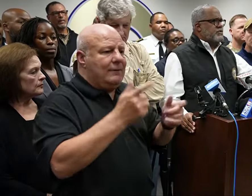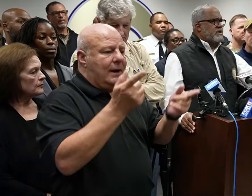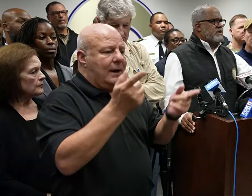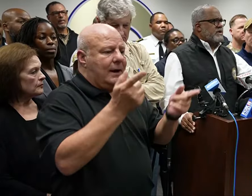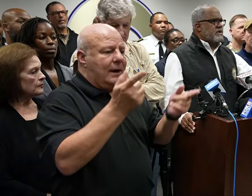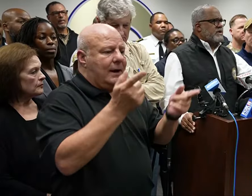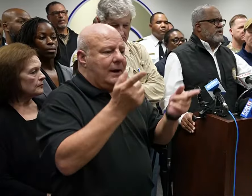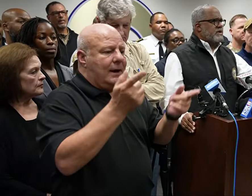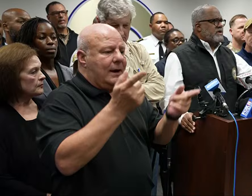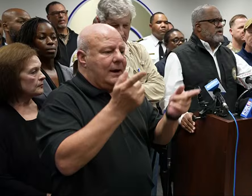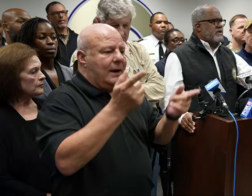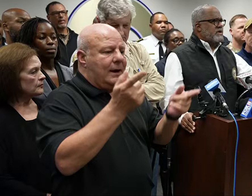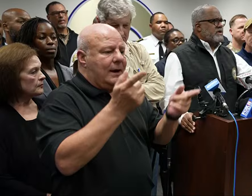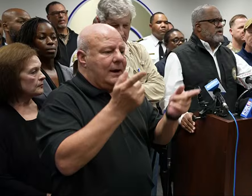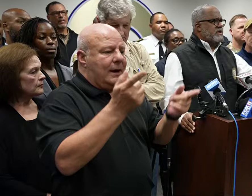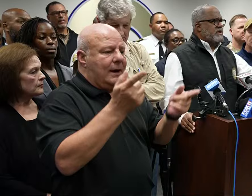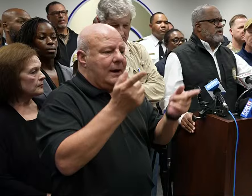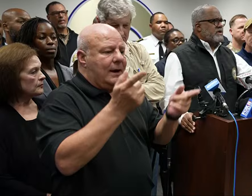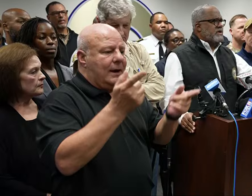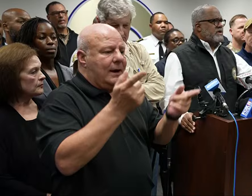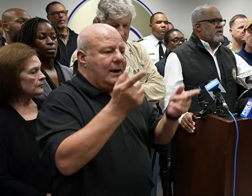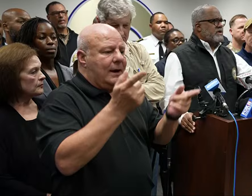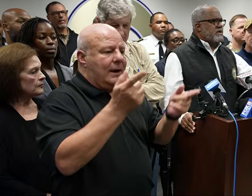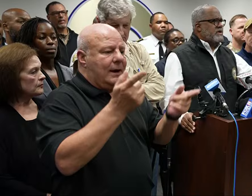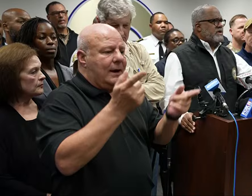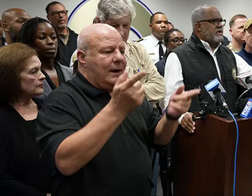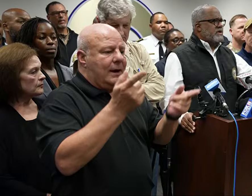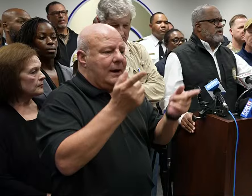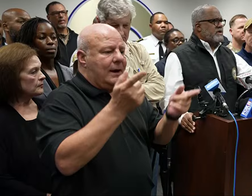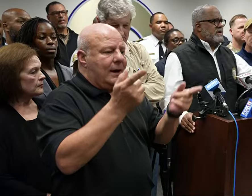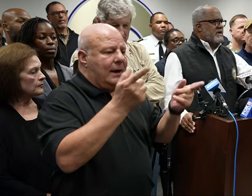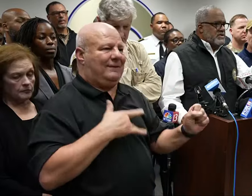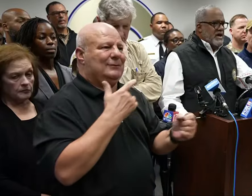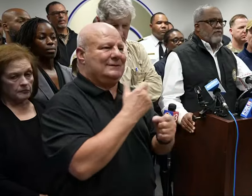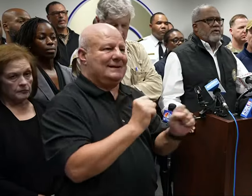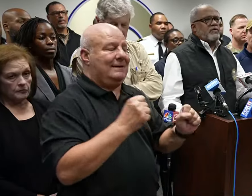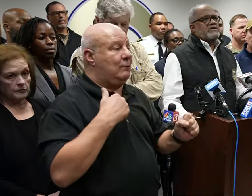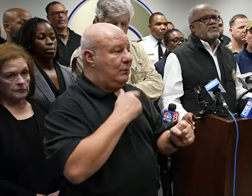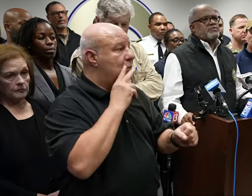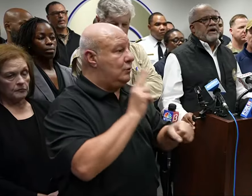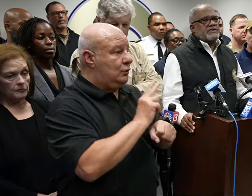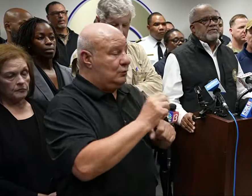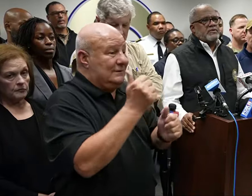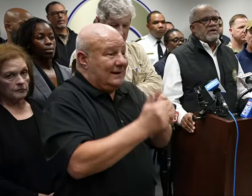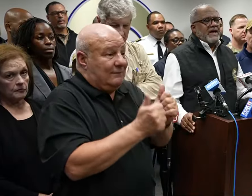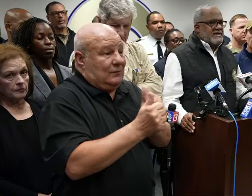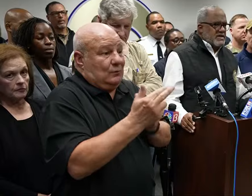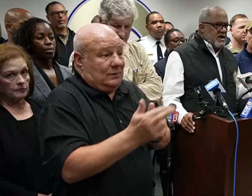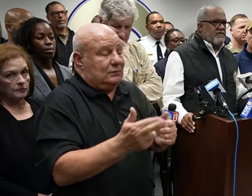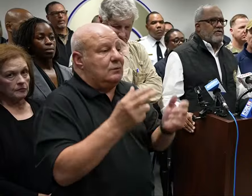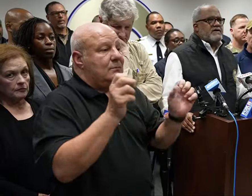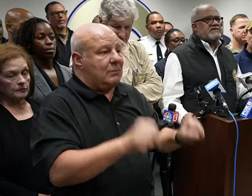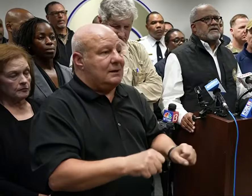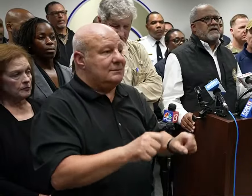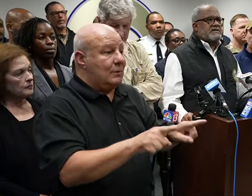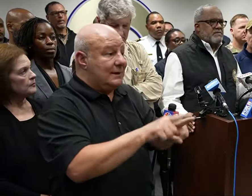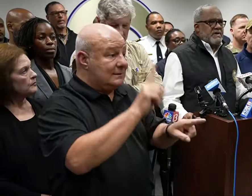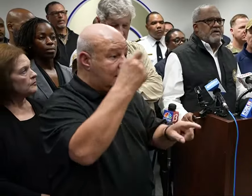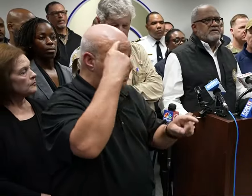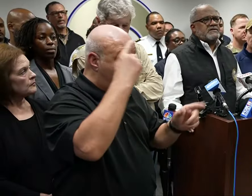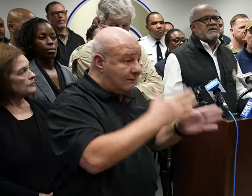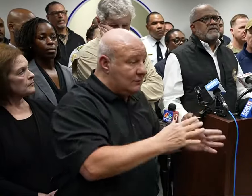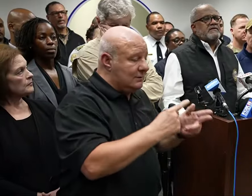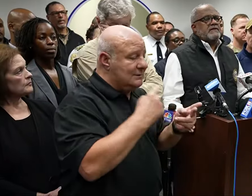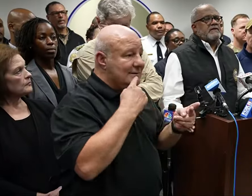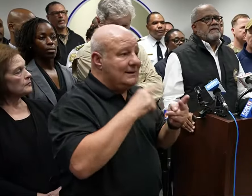come to in Louisiana, that you will be safe, and we will use every resource possible. As the governor has said, as the